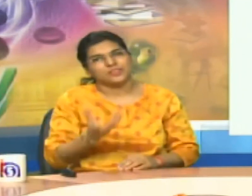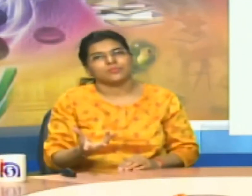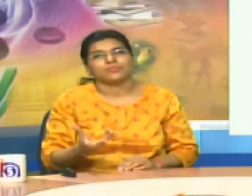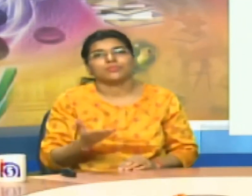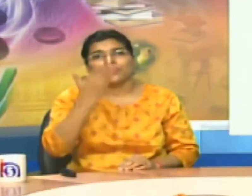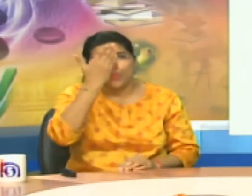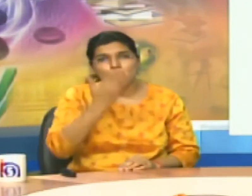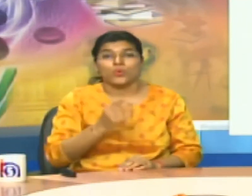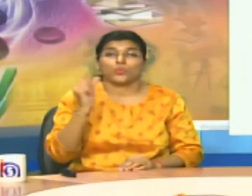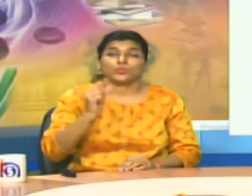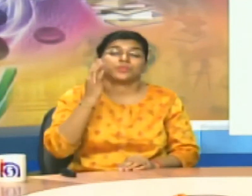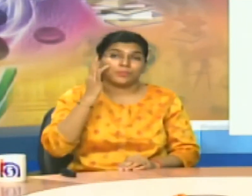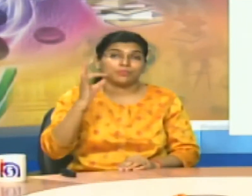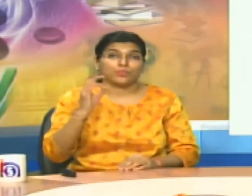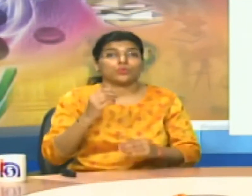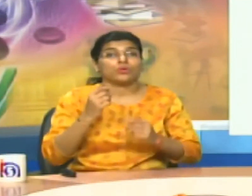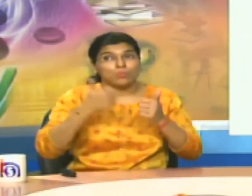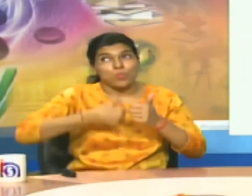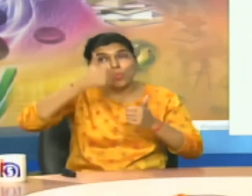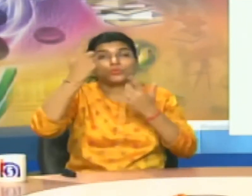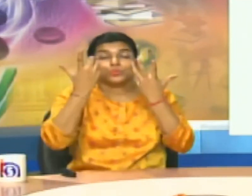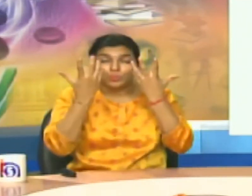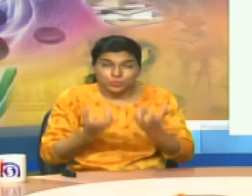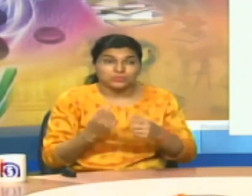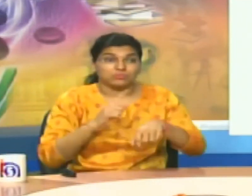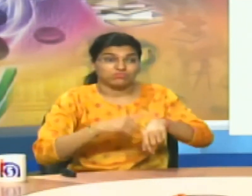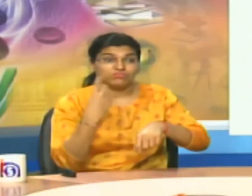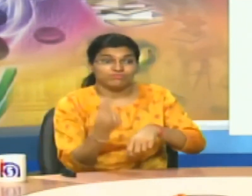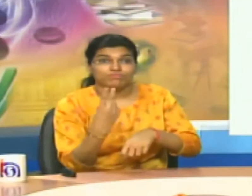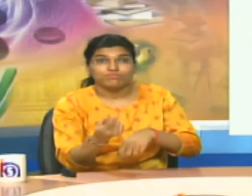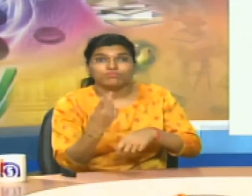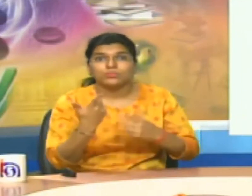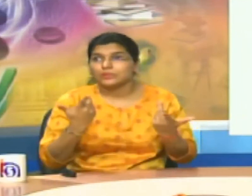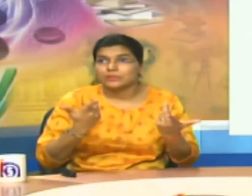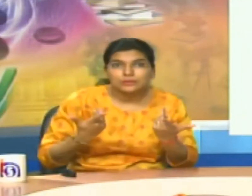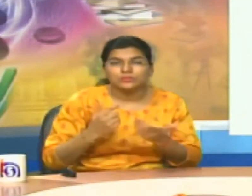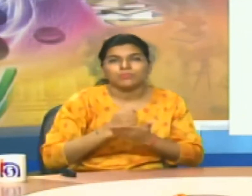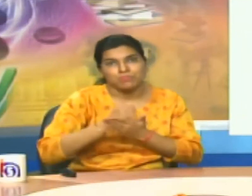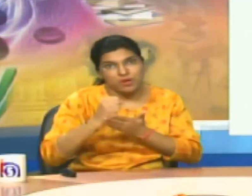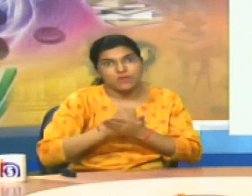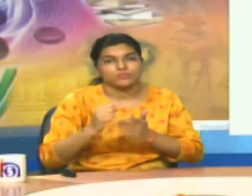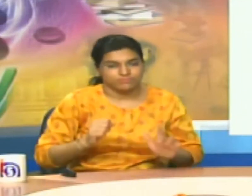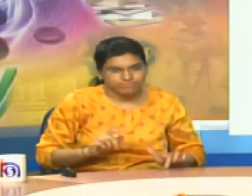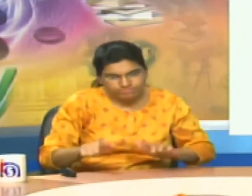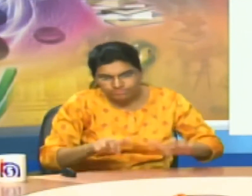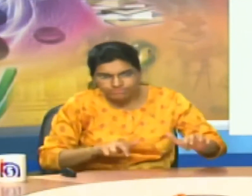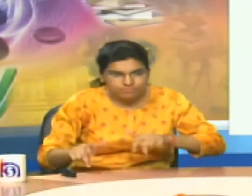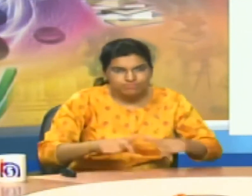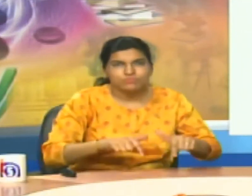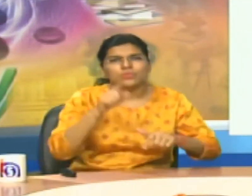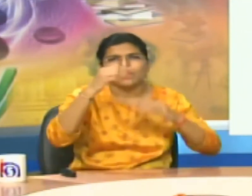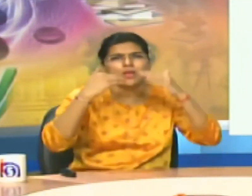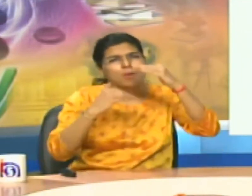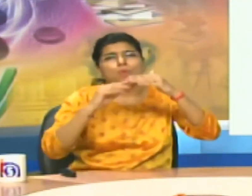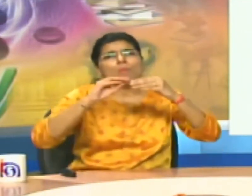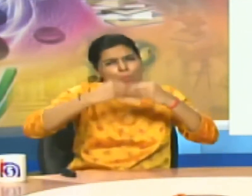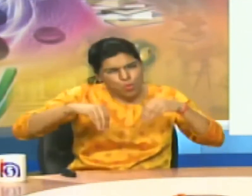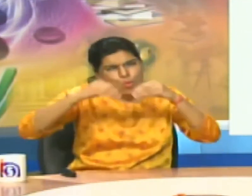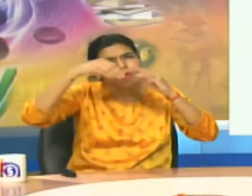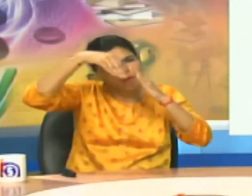So, this is very easy. So, all these shortcuts are very useful and you can make your work faster this way.